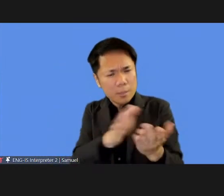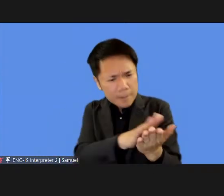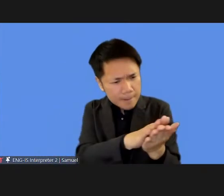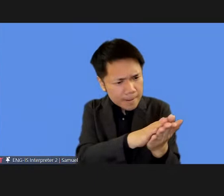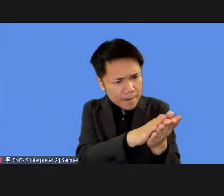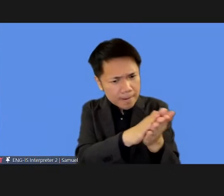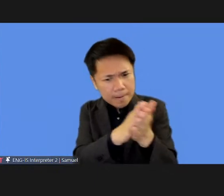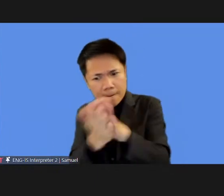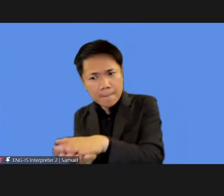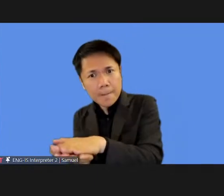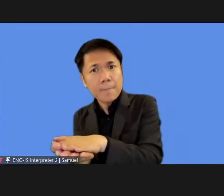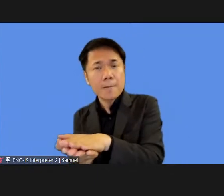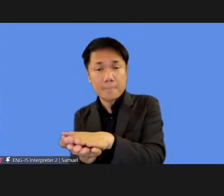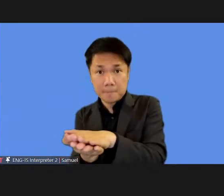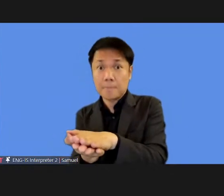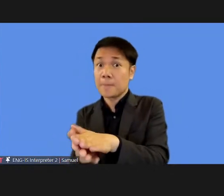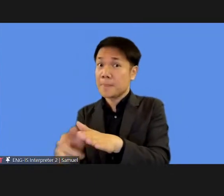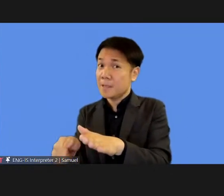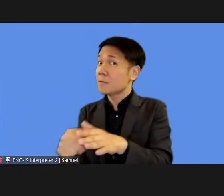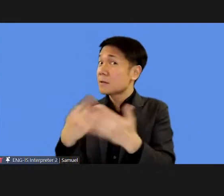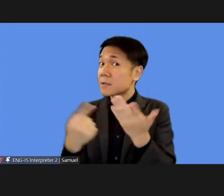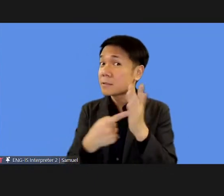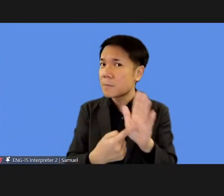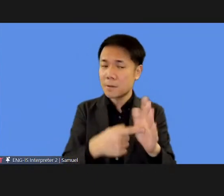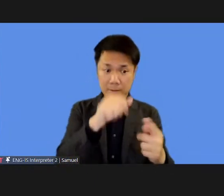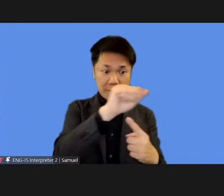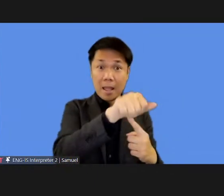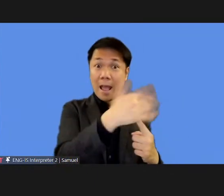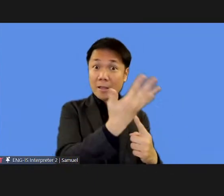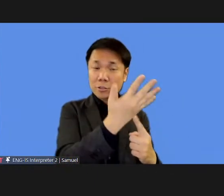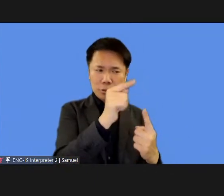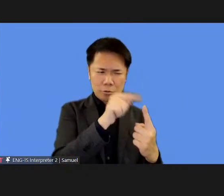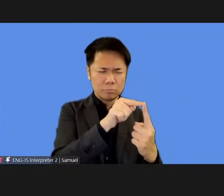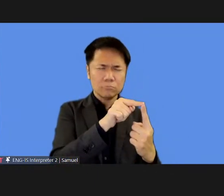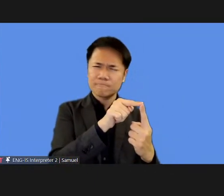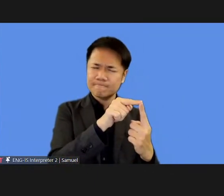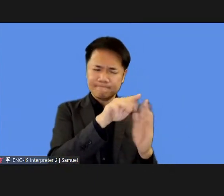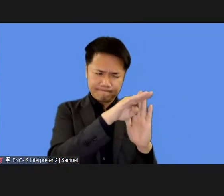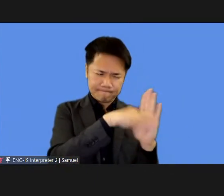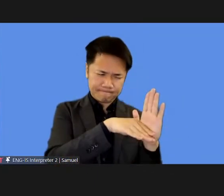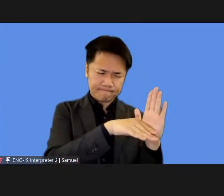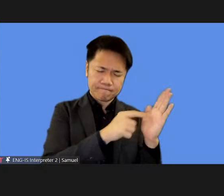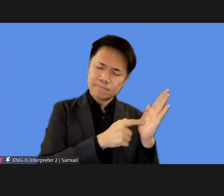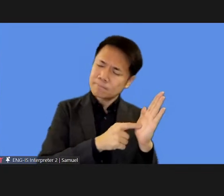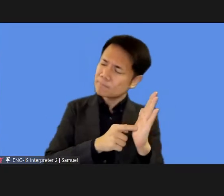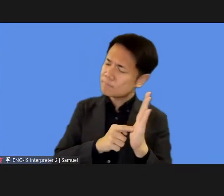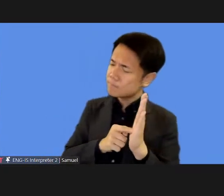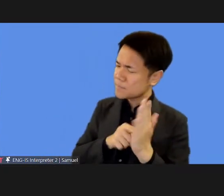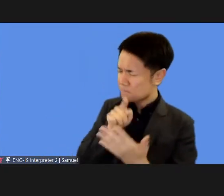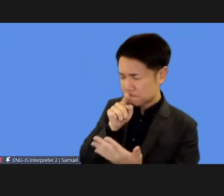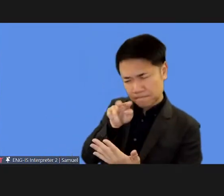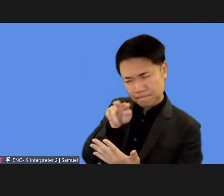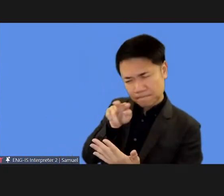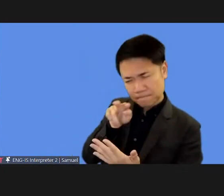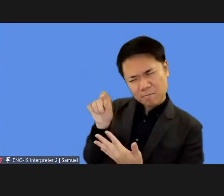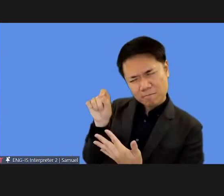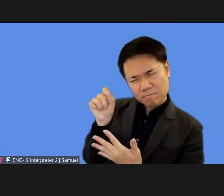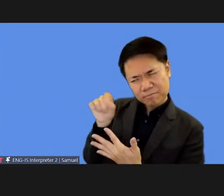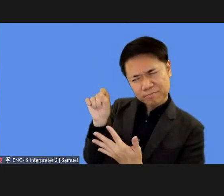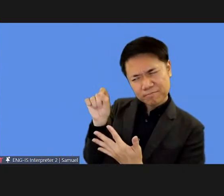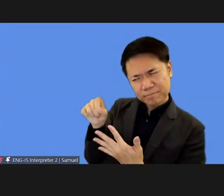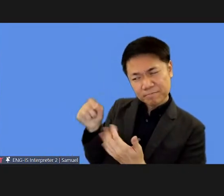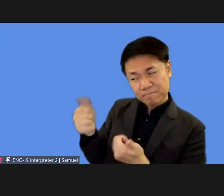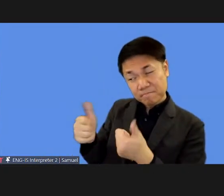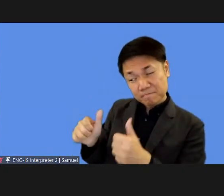the SDGs to assess the gaps in services and also the outcomes. But also we need to create